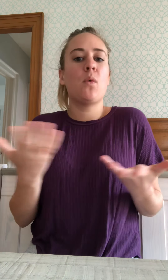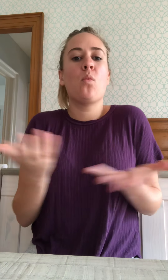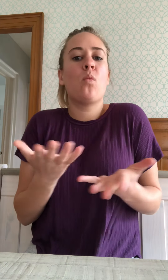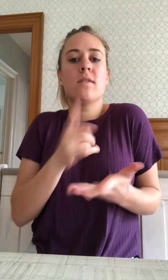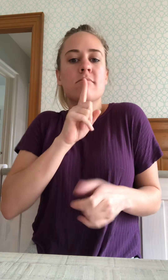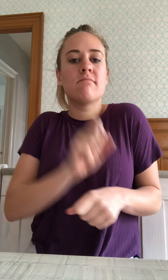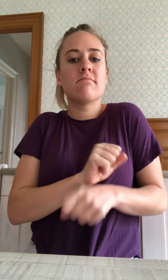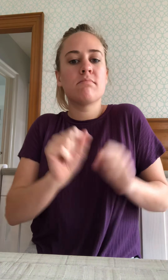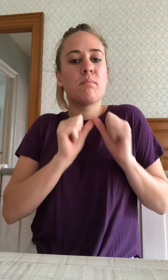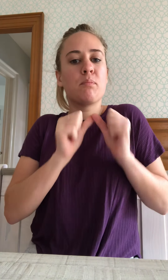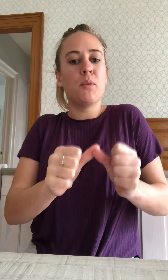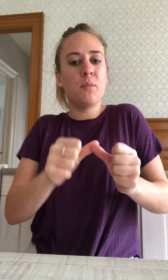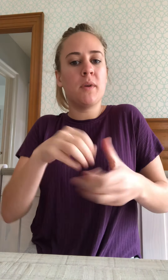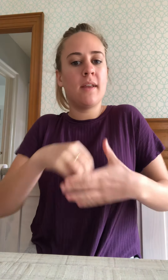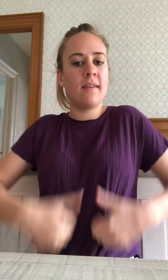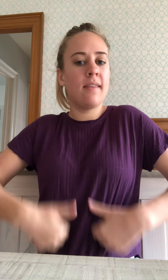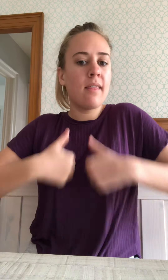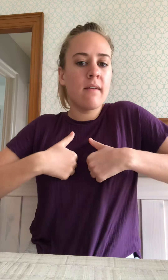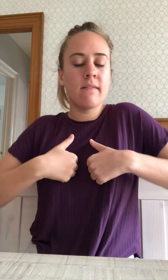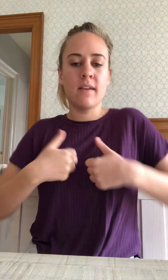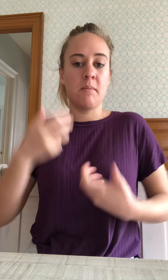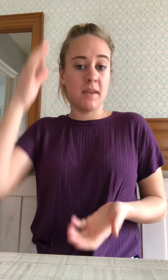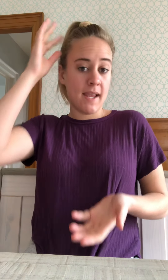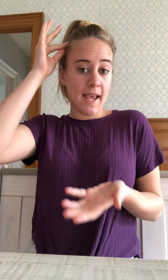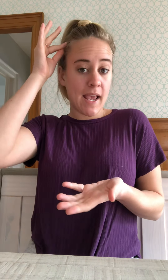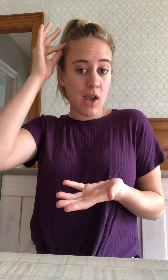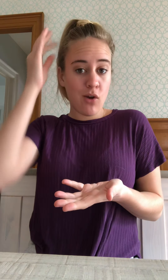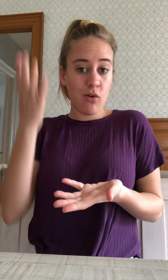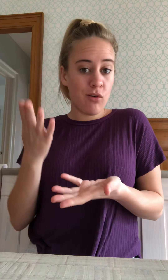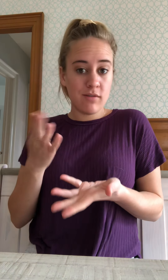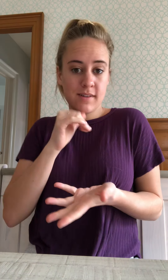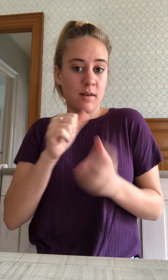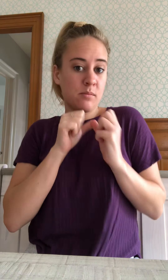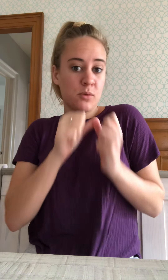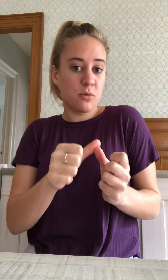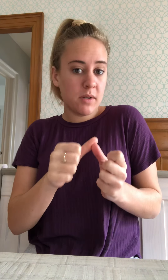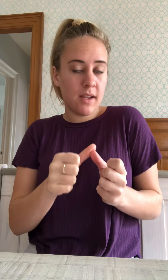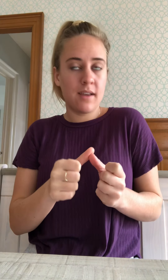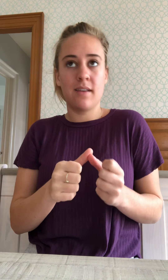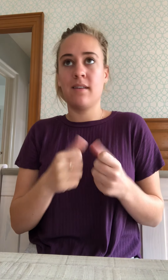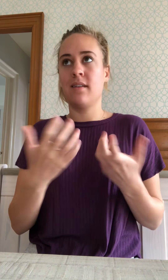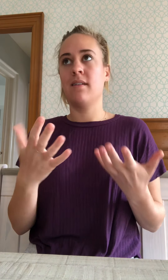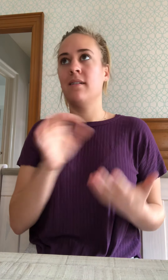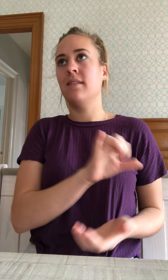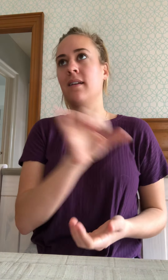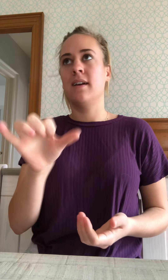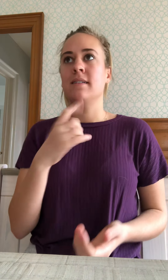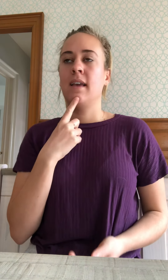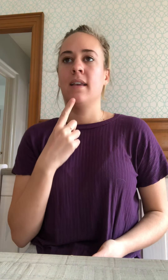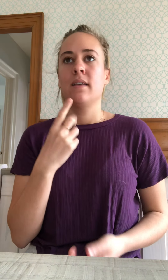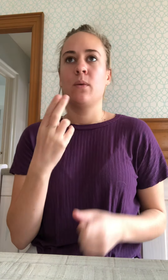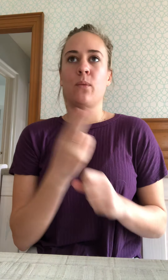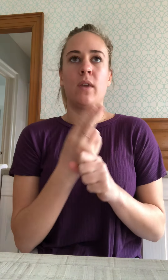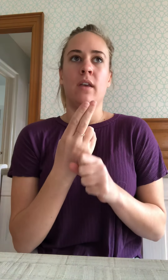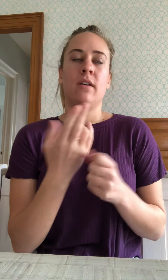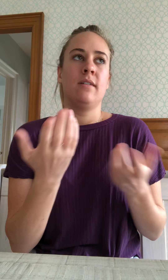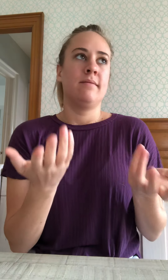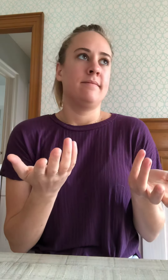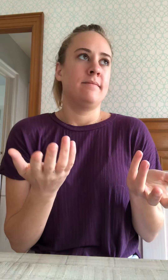is hair permanence? It's like saying maybe I'm making it overly